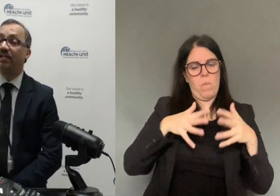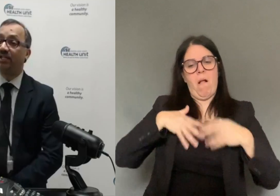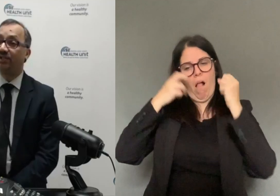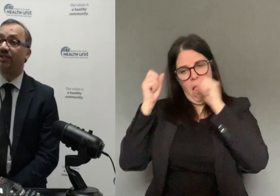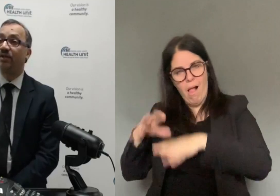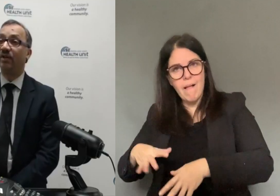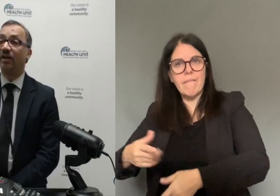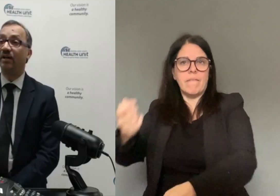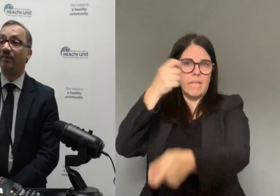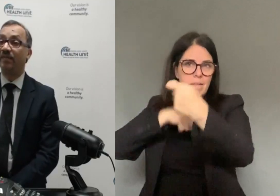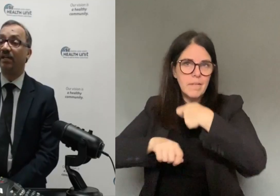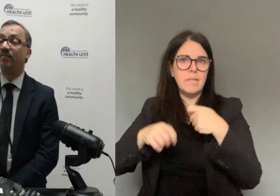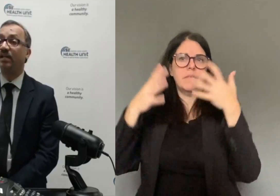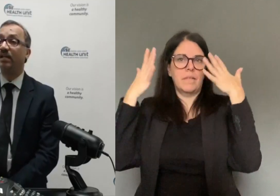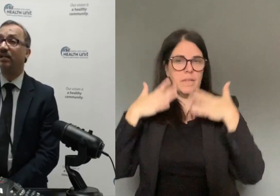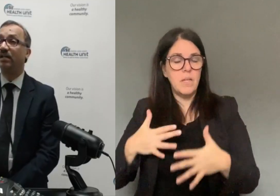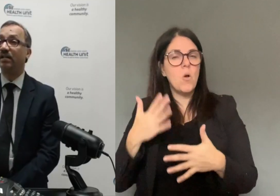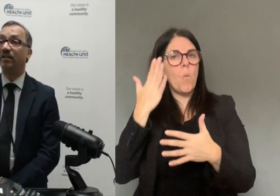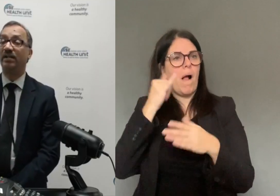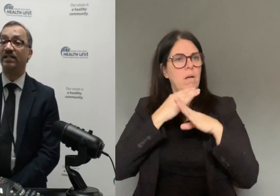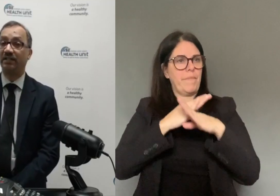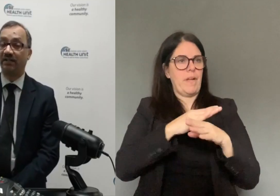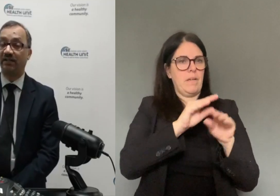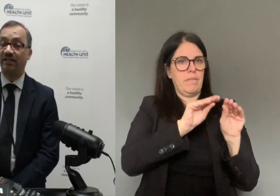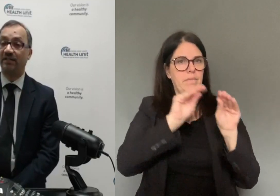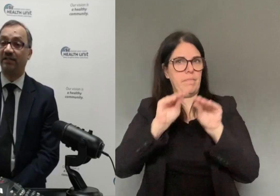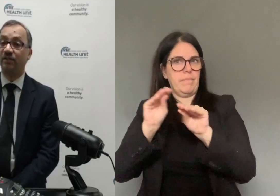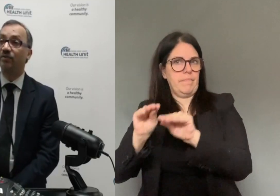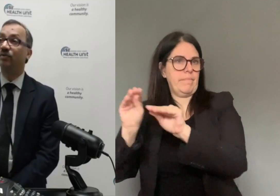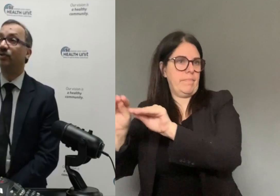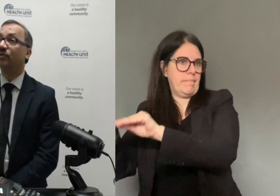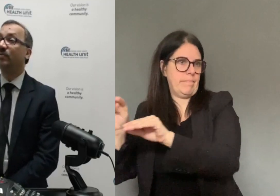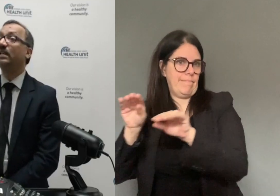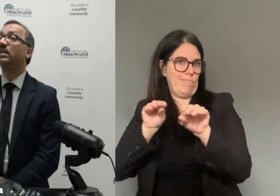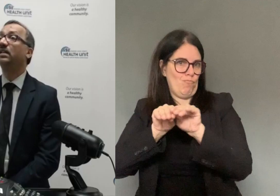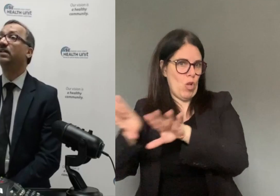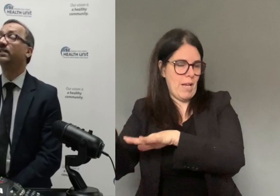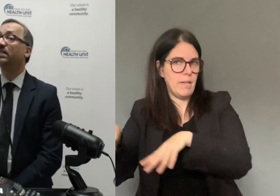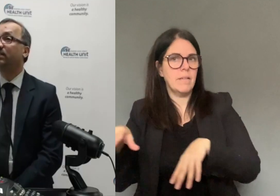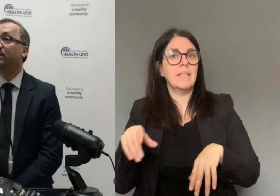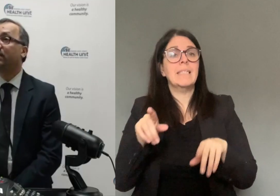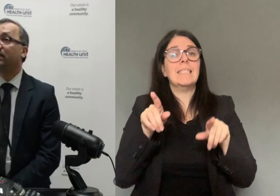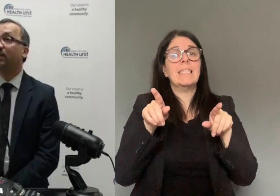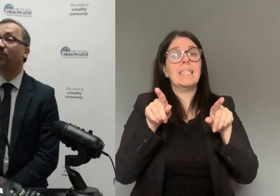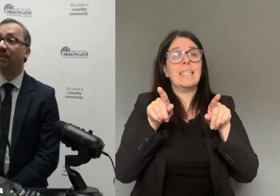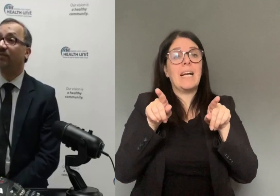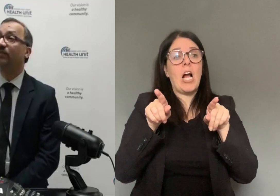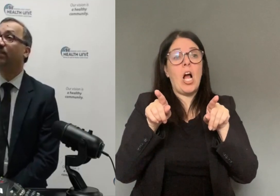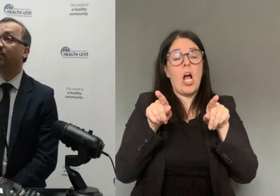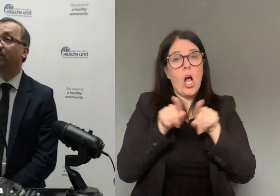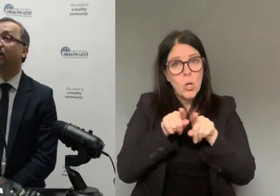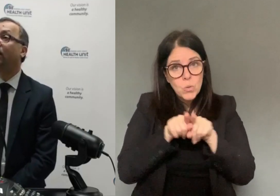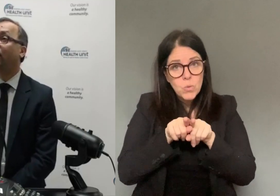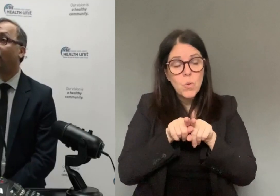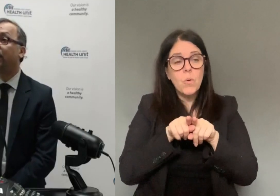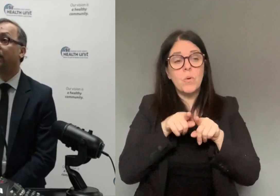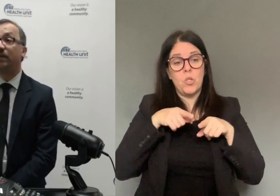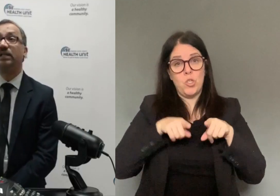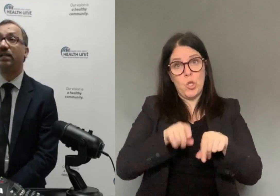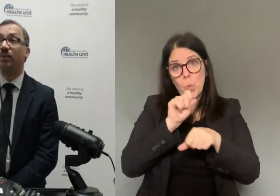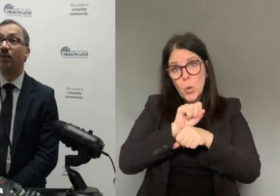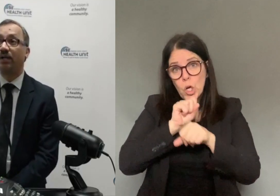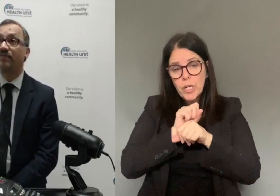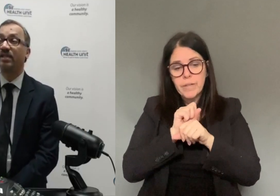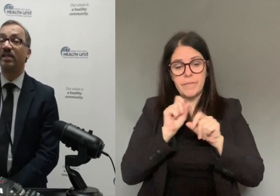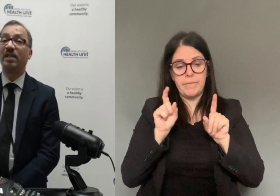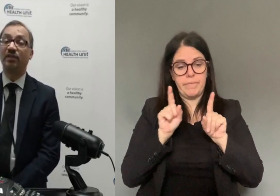in addition, they have been advised to maintain their physical distancing even with their other colleagues while they're